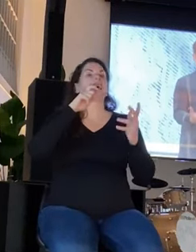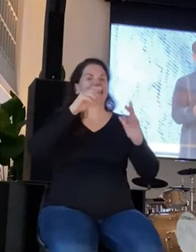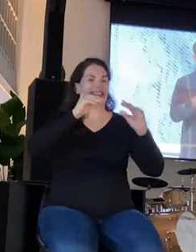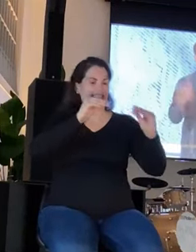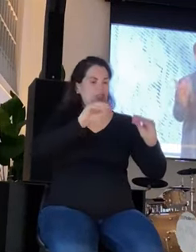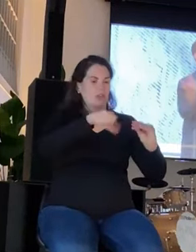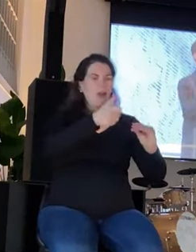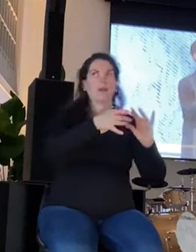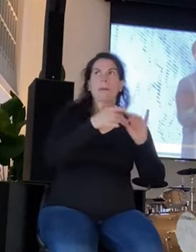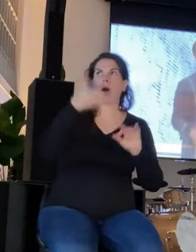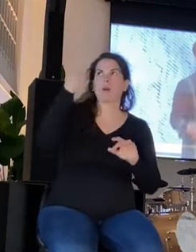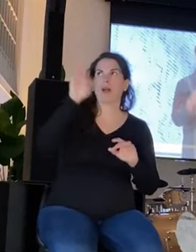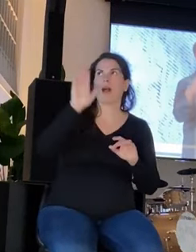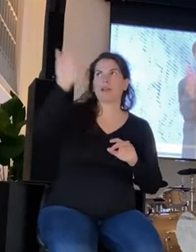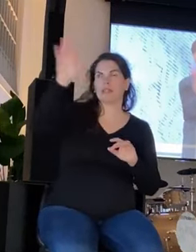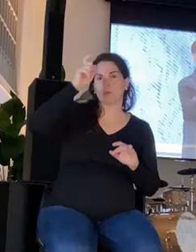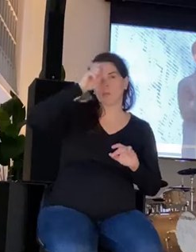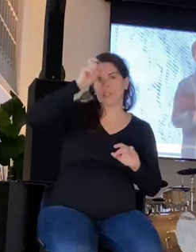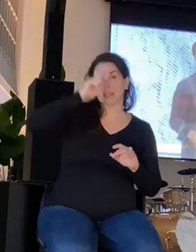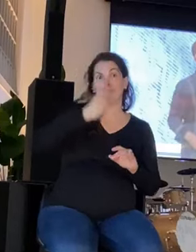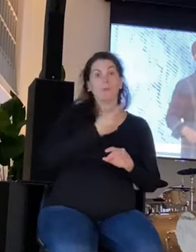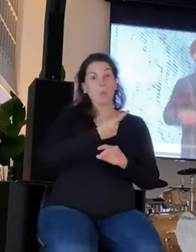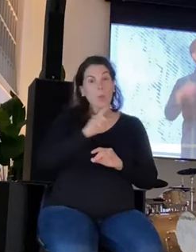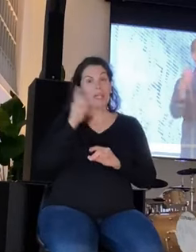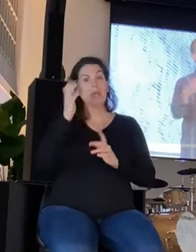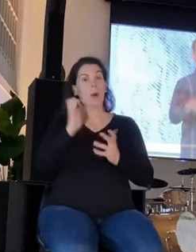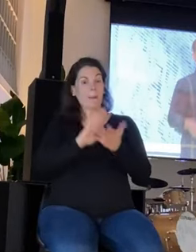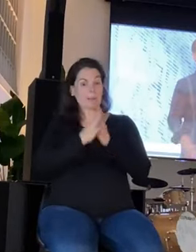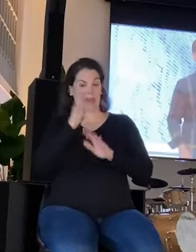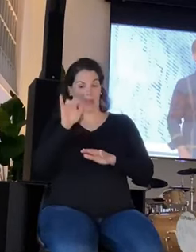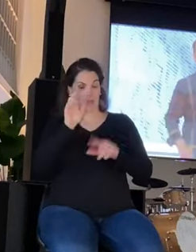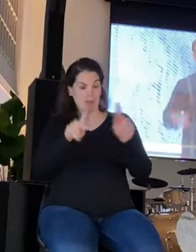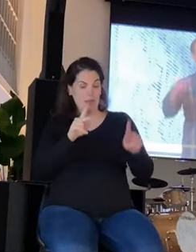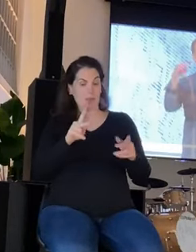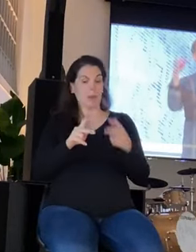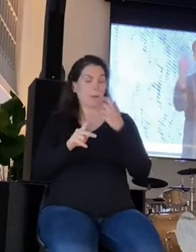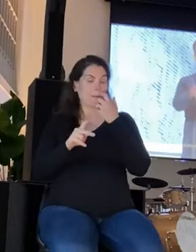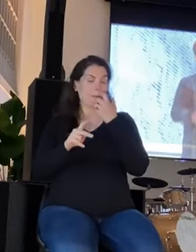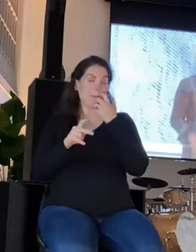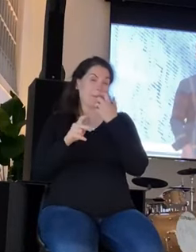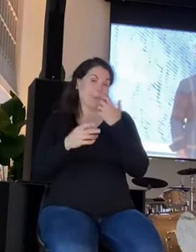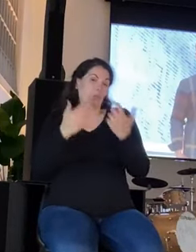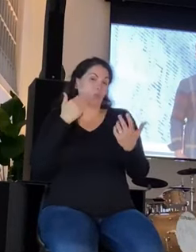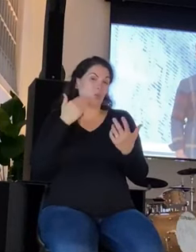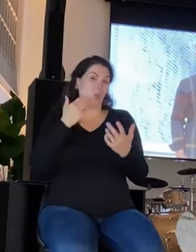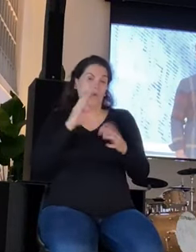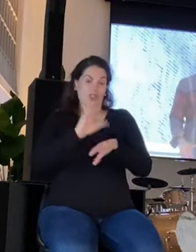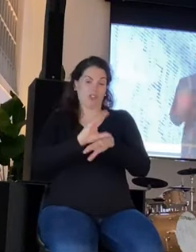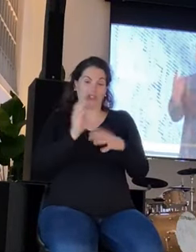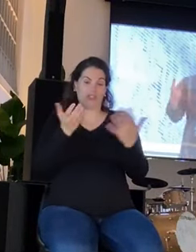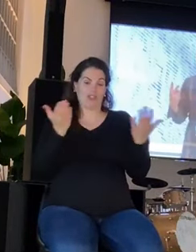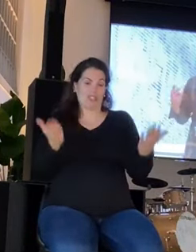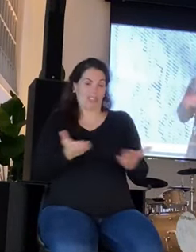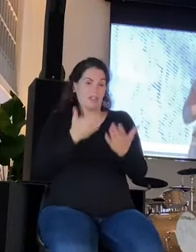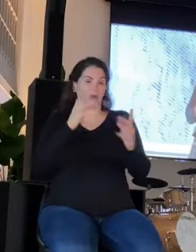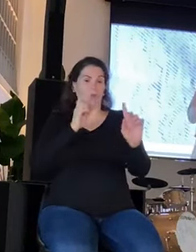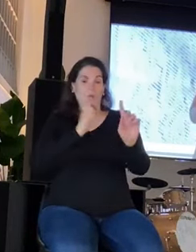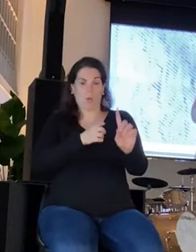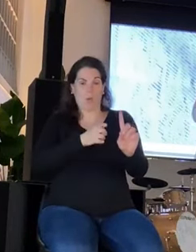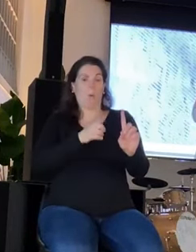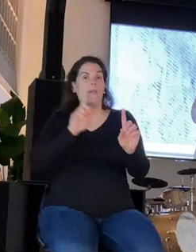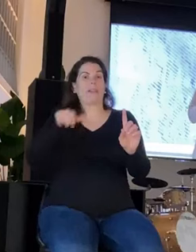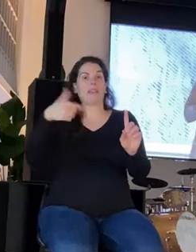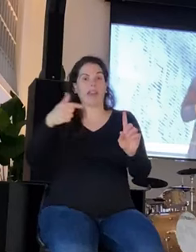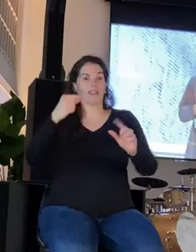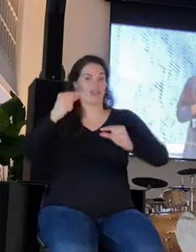next generation. We are that people. We will be that people in the race of the heart of the next generation. That's what we're doing. Now, the second thing that we